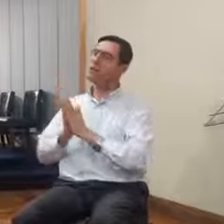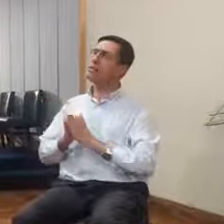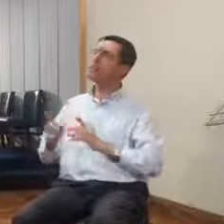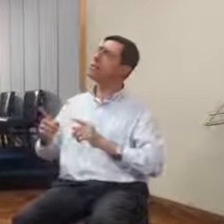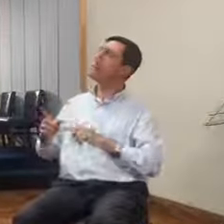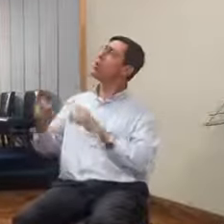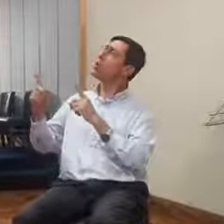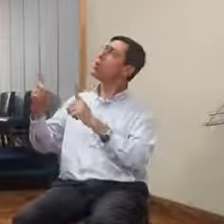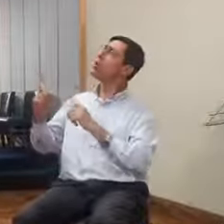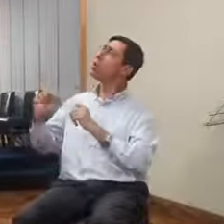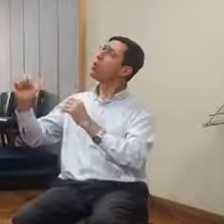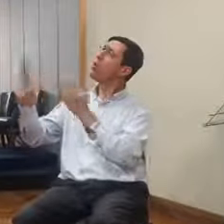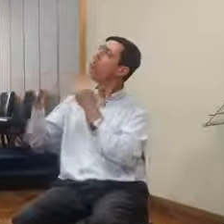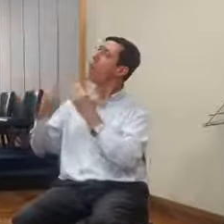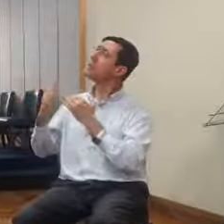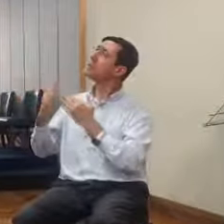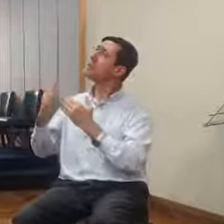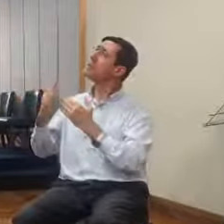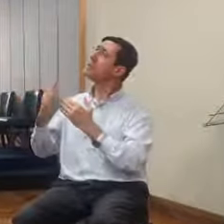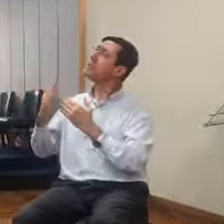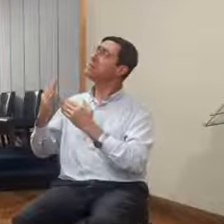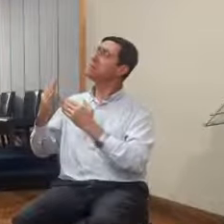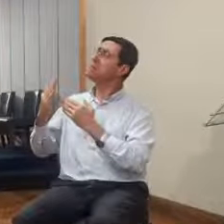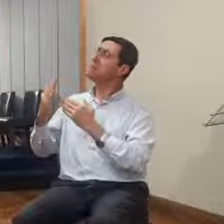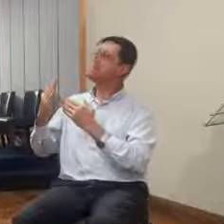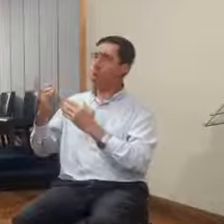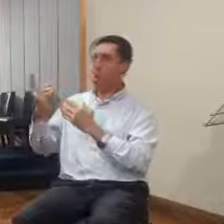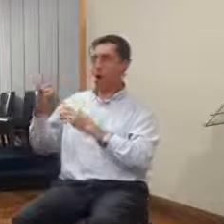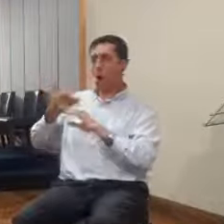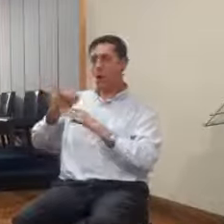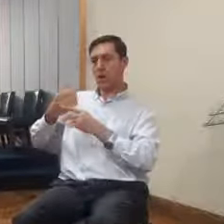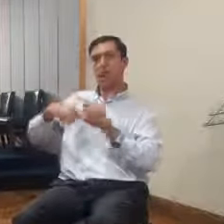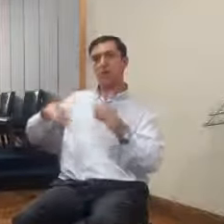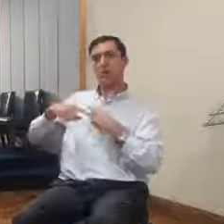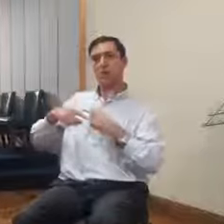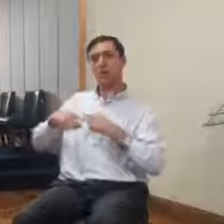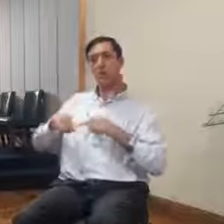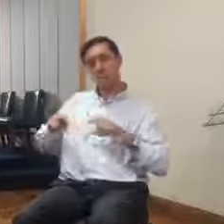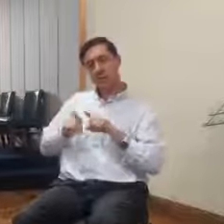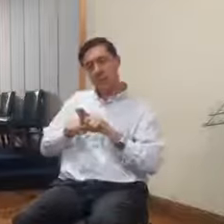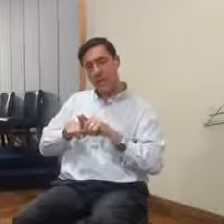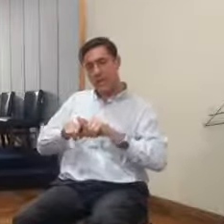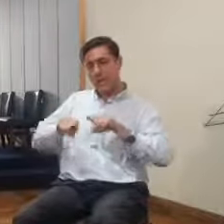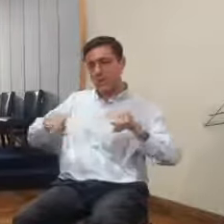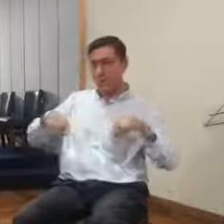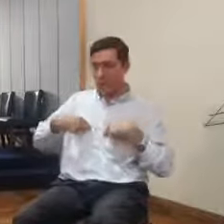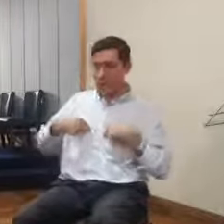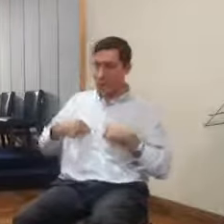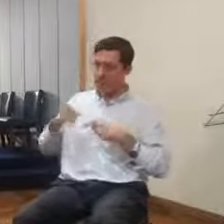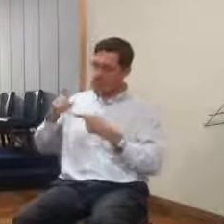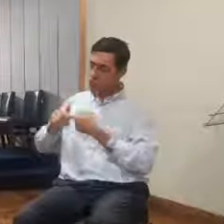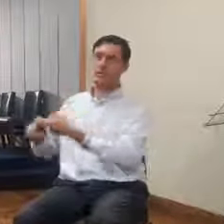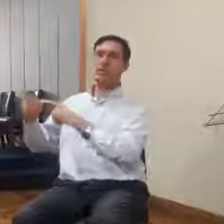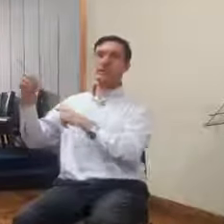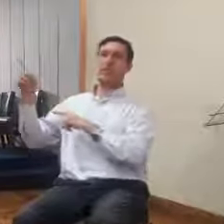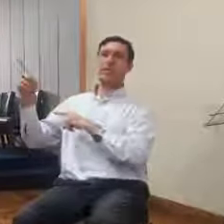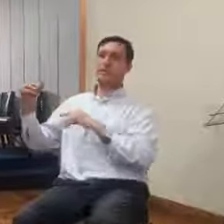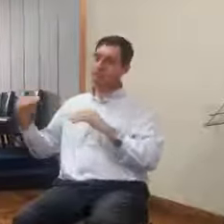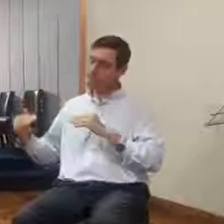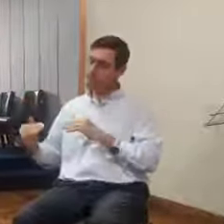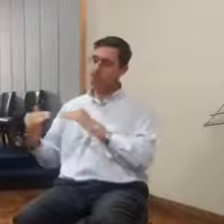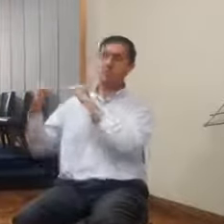mercy, let Thy kindness, O Lord, be upon us, not according as we merit, but as